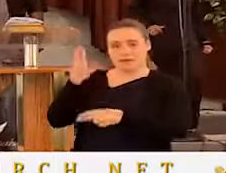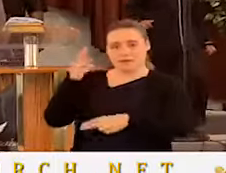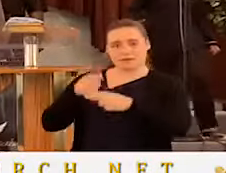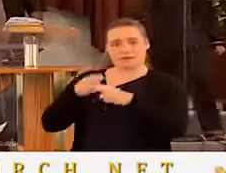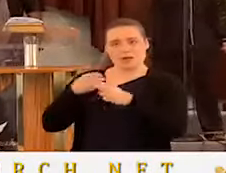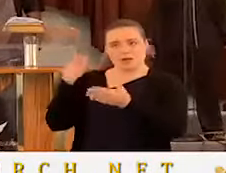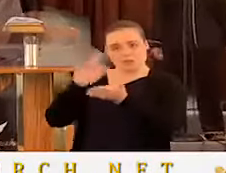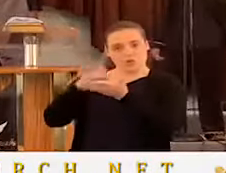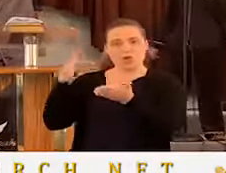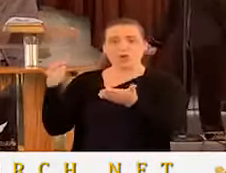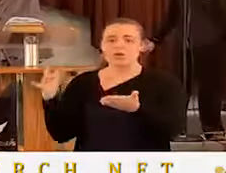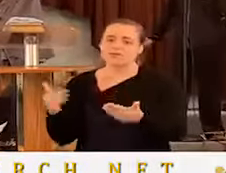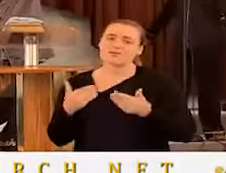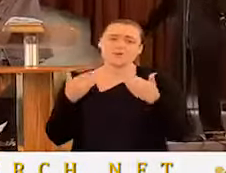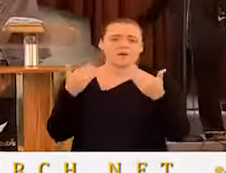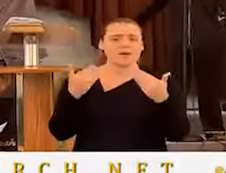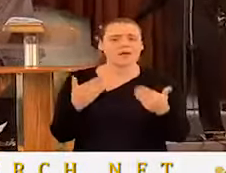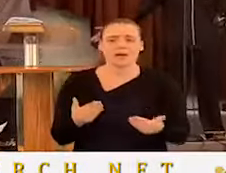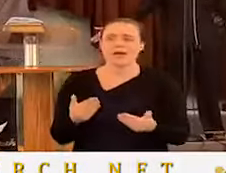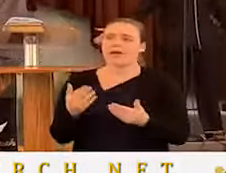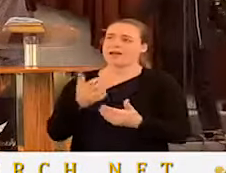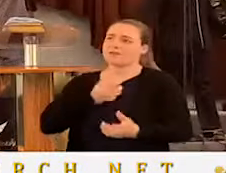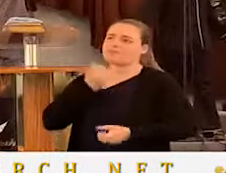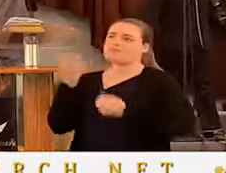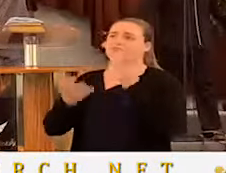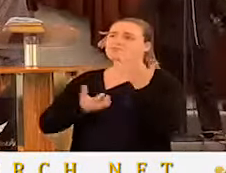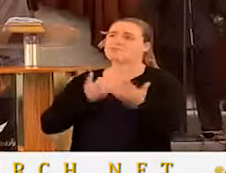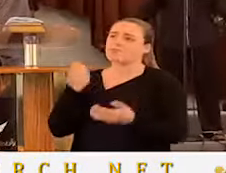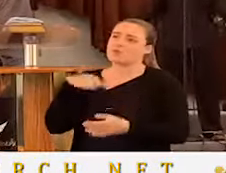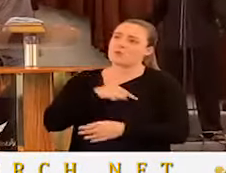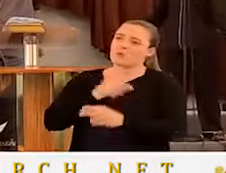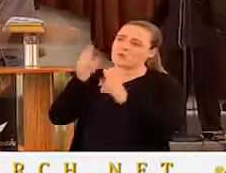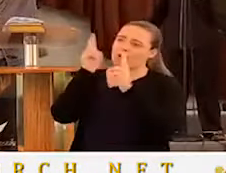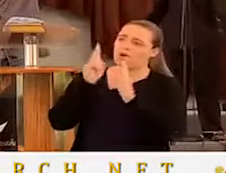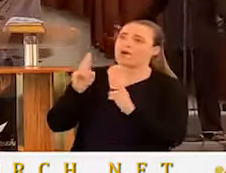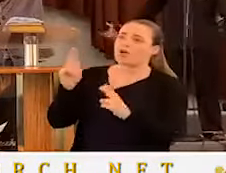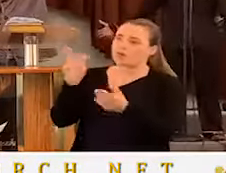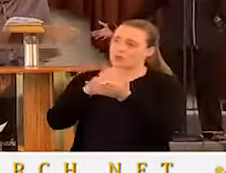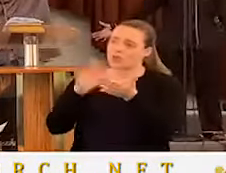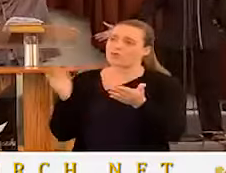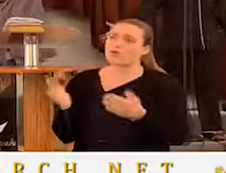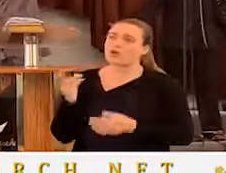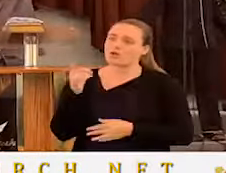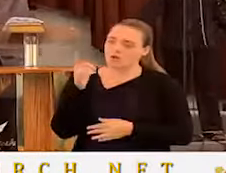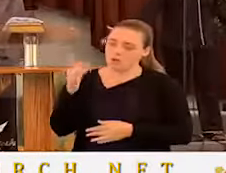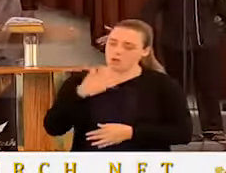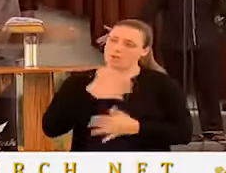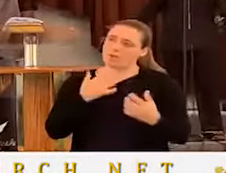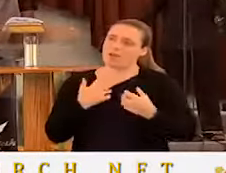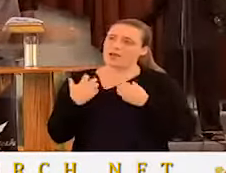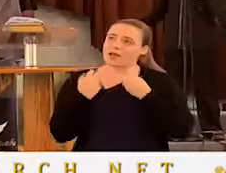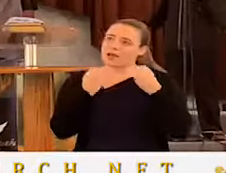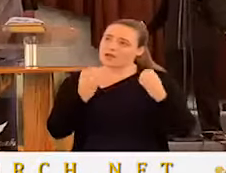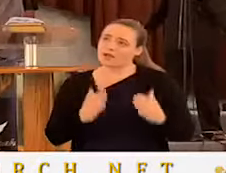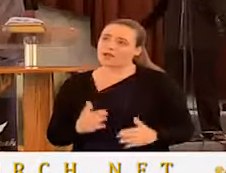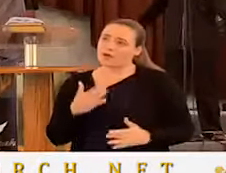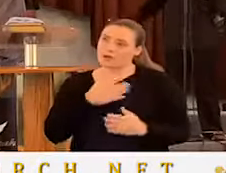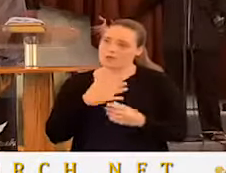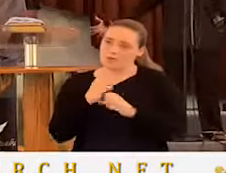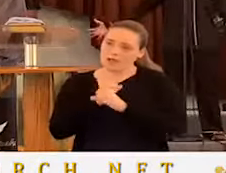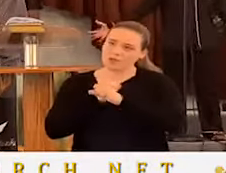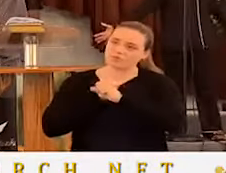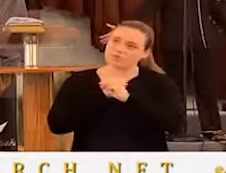and worship Him. We bless your name. We honor you. We glorify you. You are my healer, my deliverer, my strong